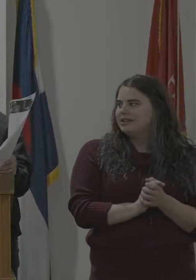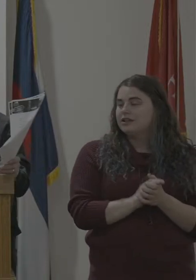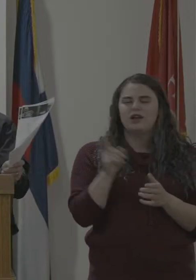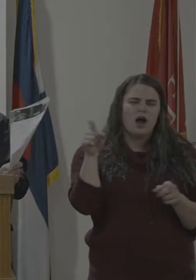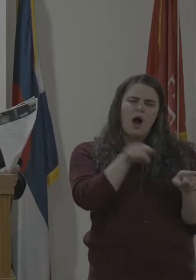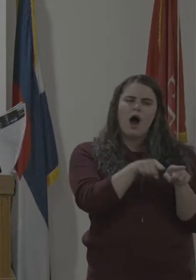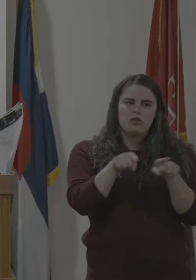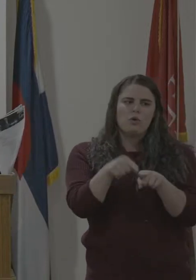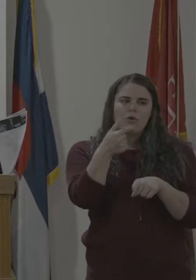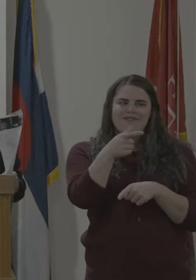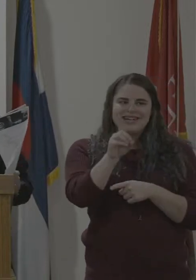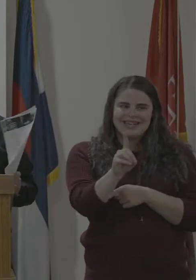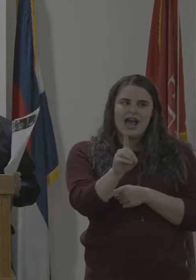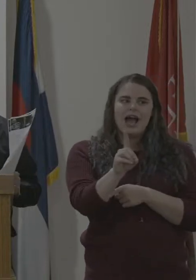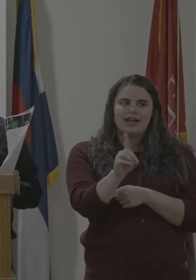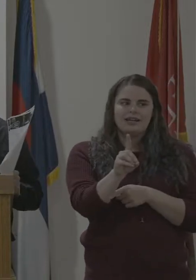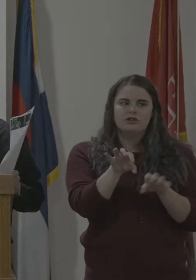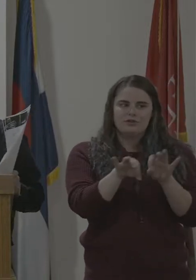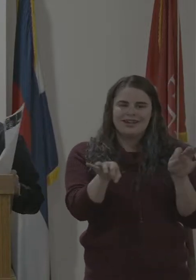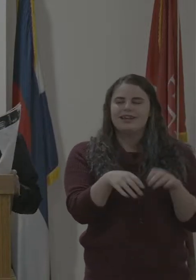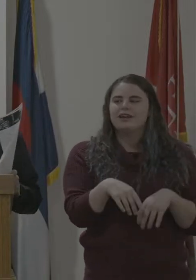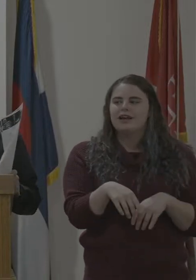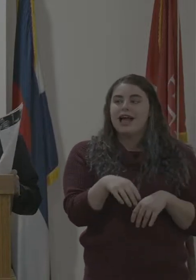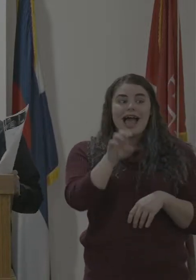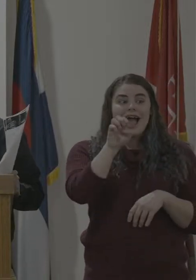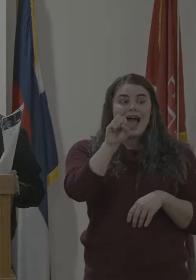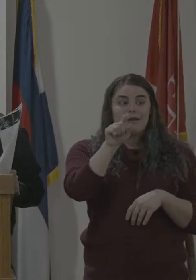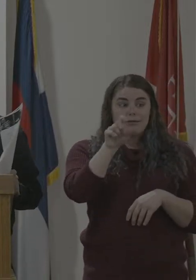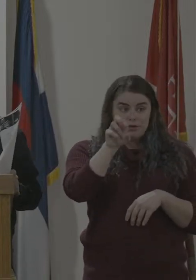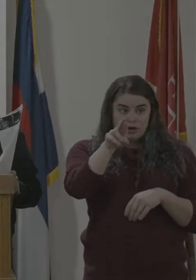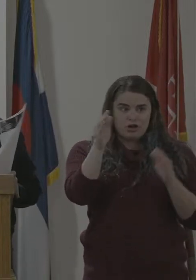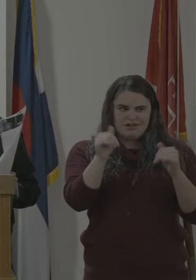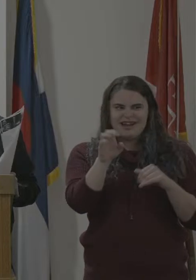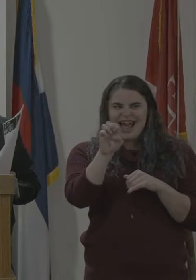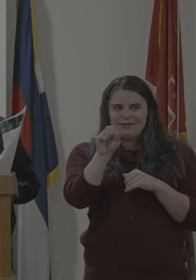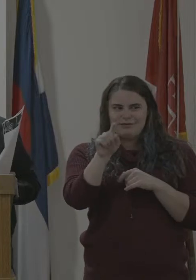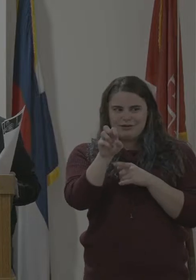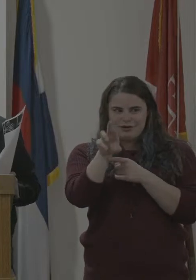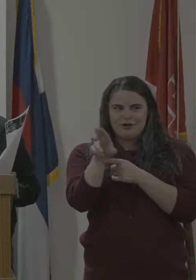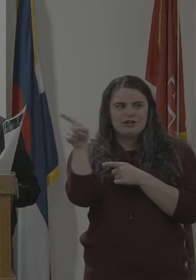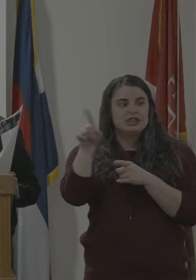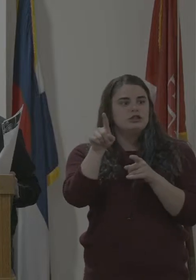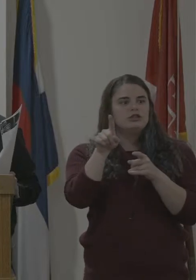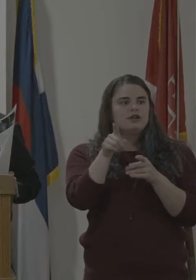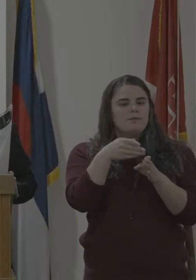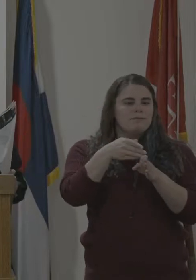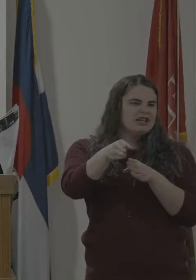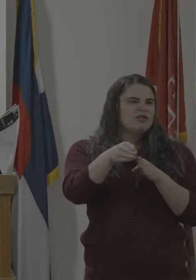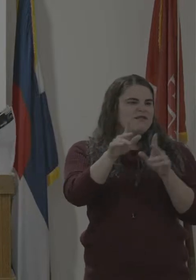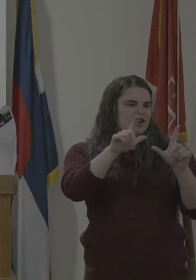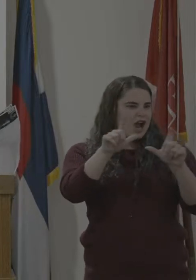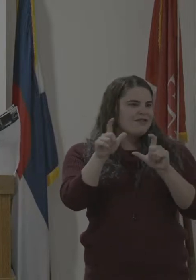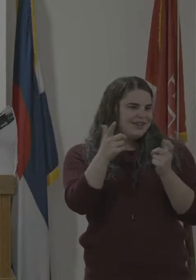Also graphic design. And then Esther, graduating with photo. Woo!